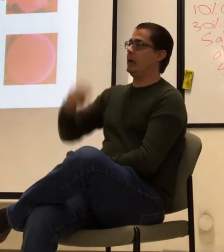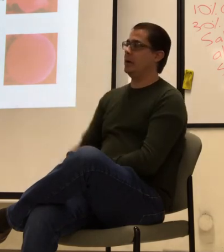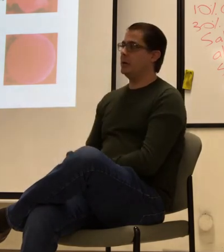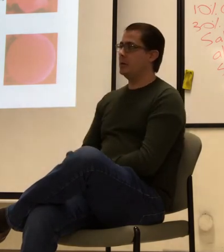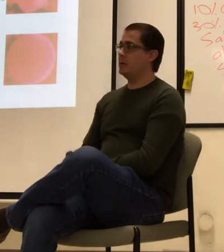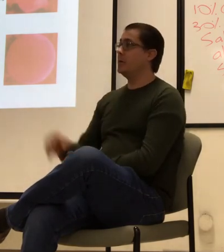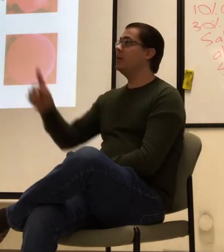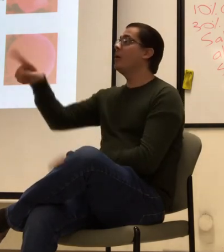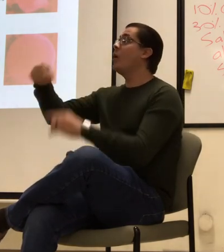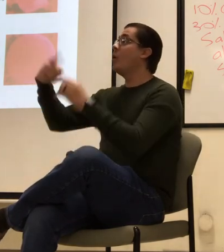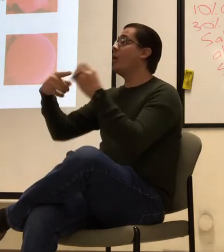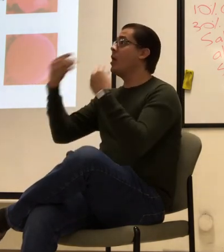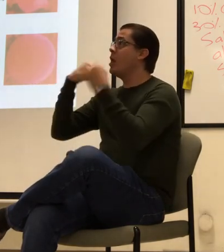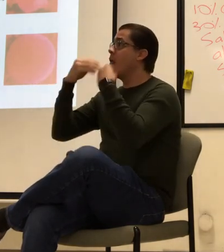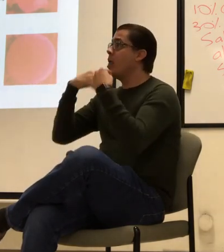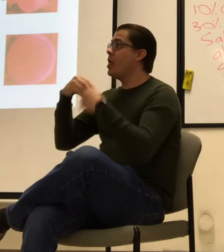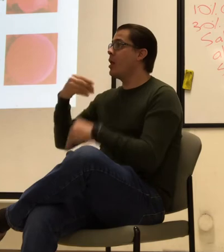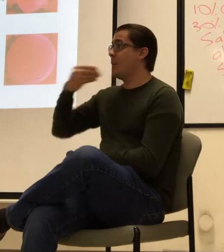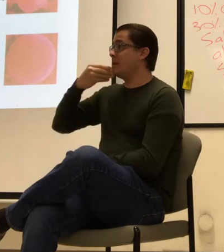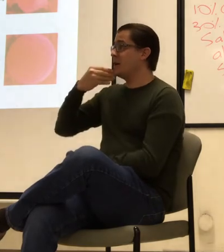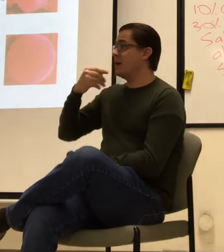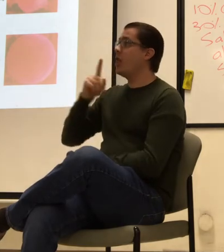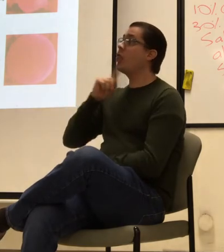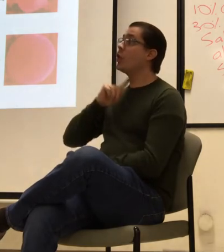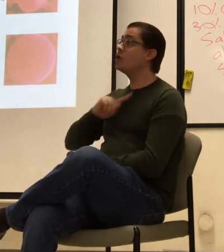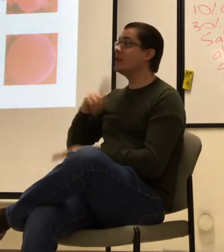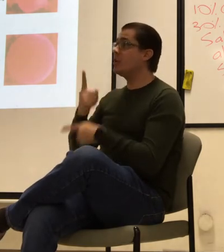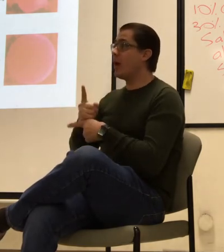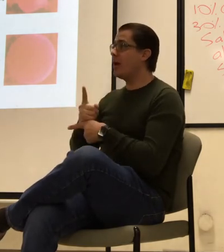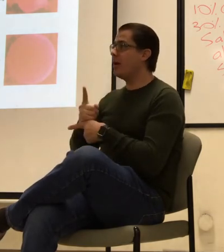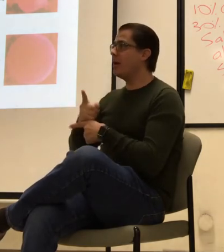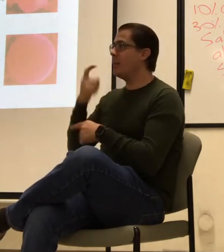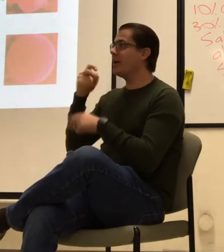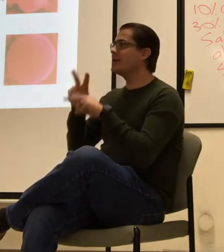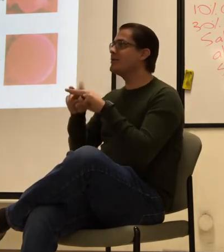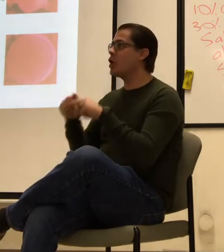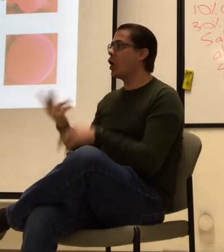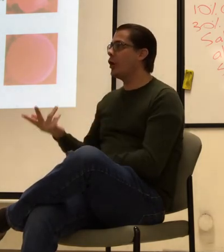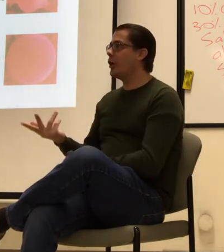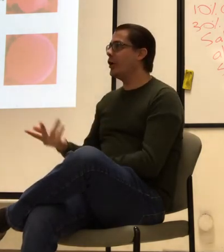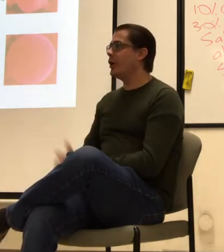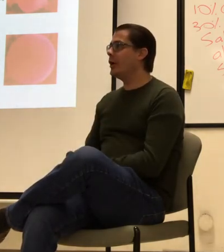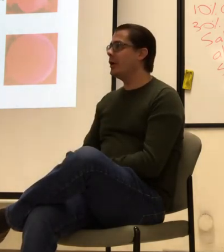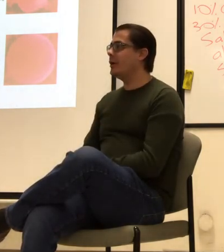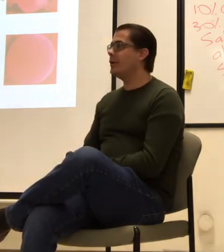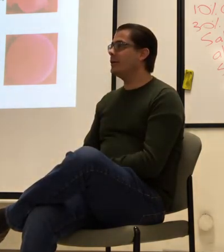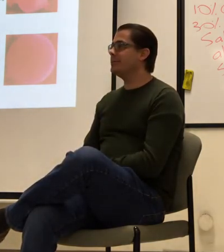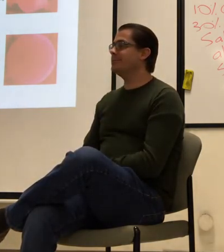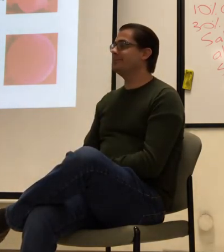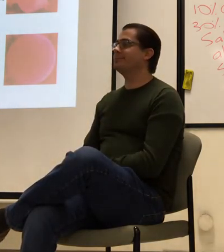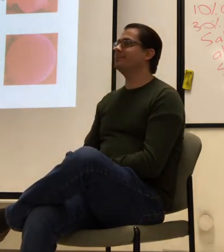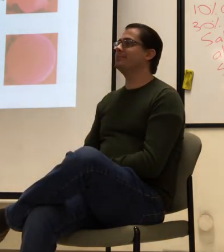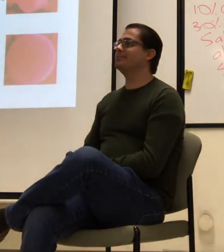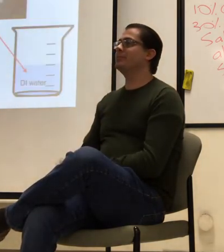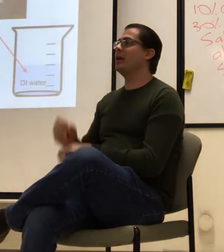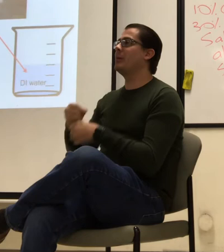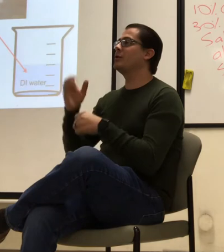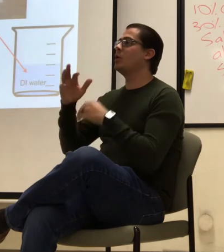When you eat pizza, don't you get thirsty? I do. It's all that salt. Making your blood salty. Would it be different if you had too